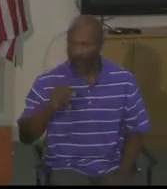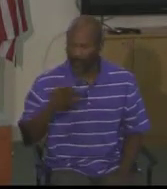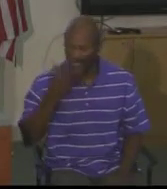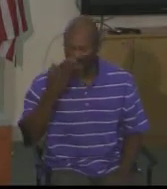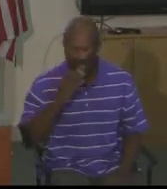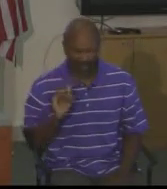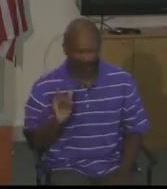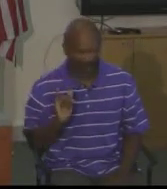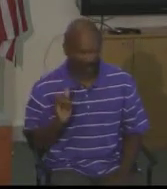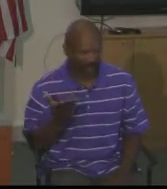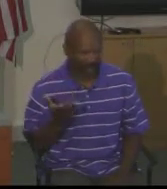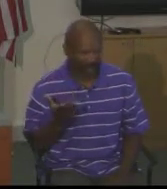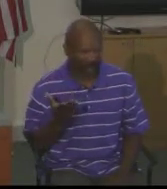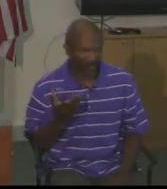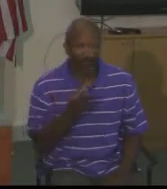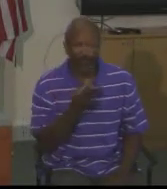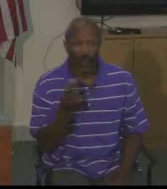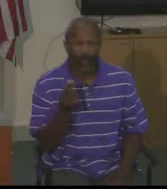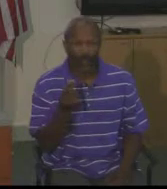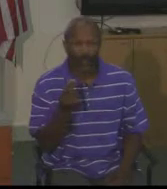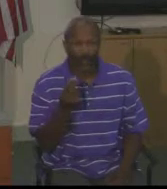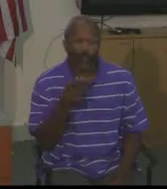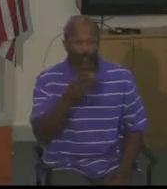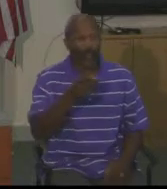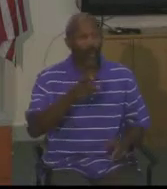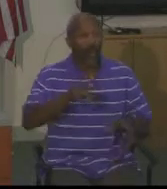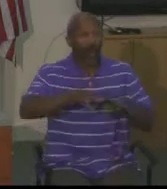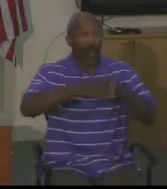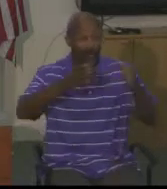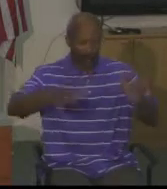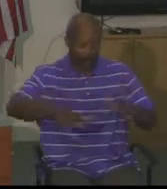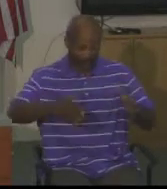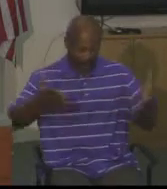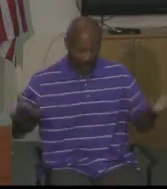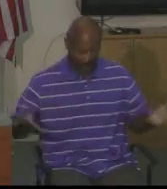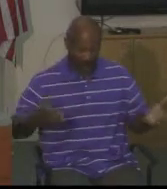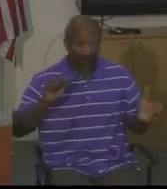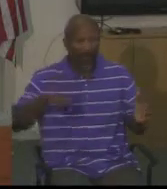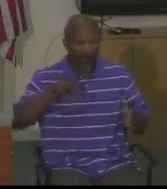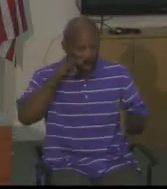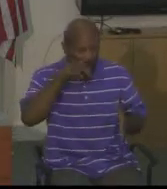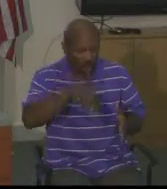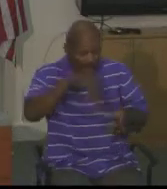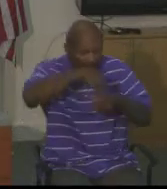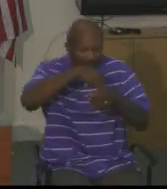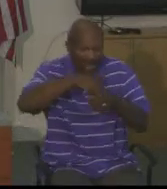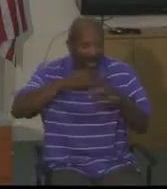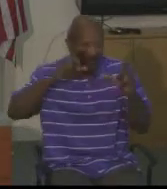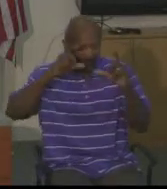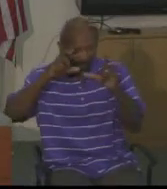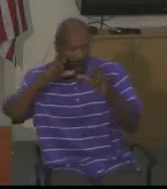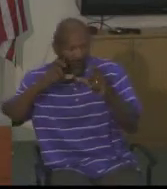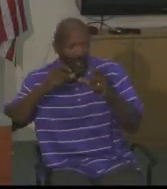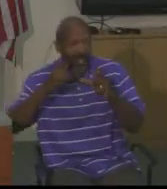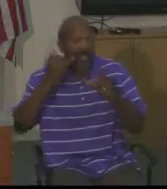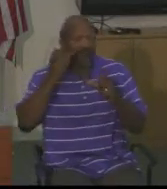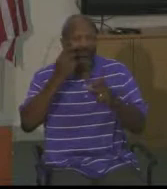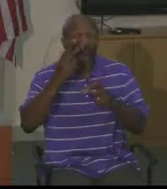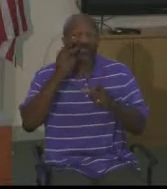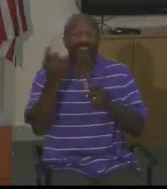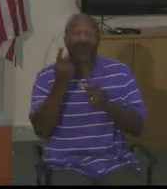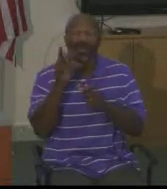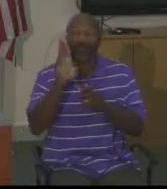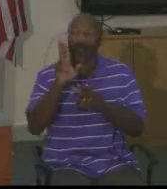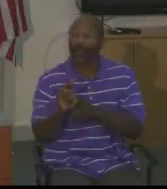burnt, then once you get the cover open, you may want to look inside and take pictures in case something did burn up.